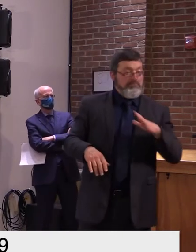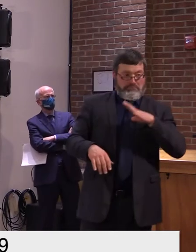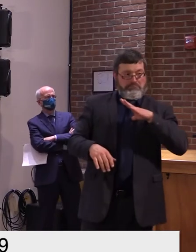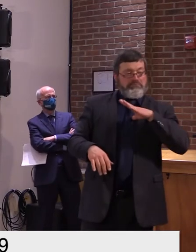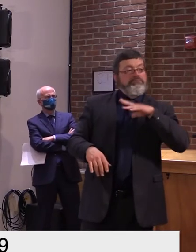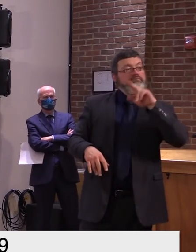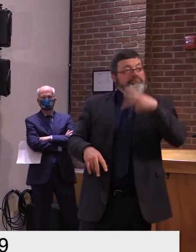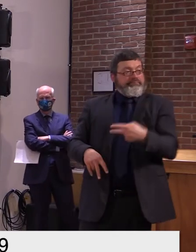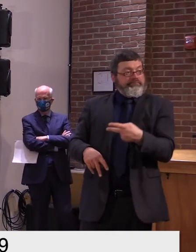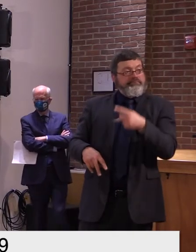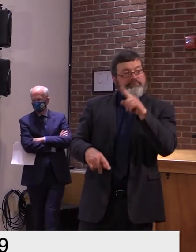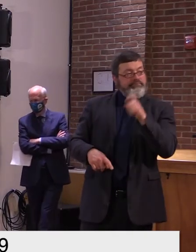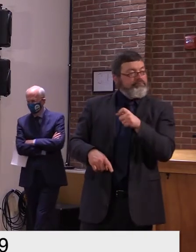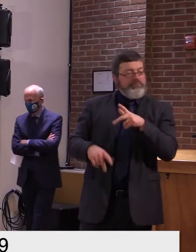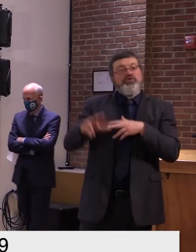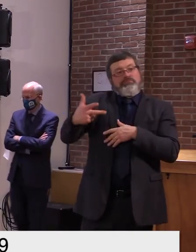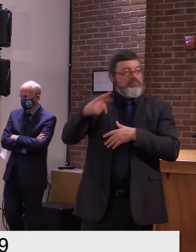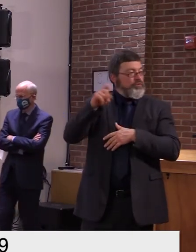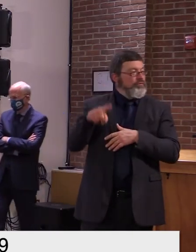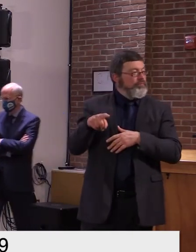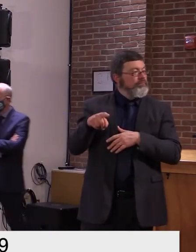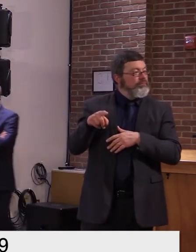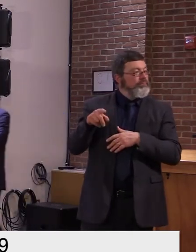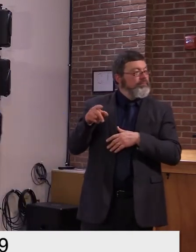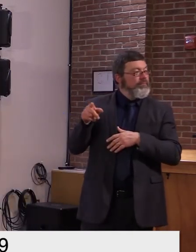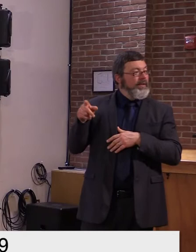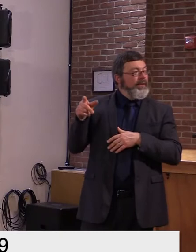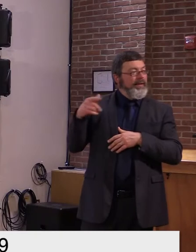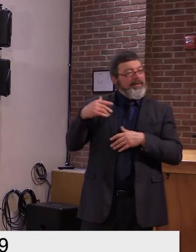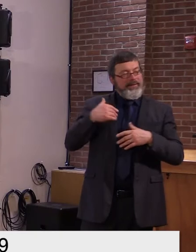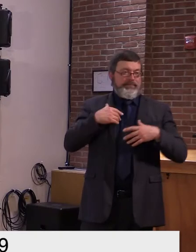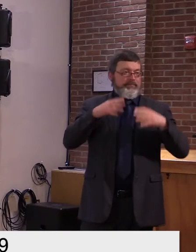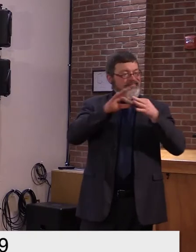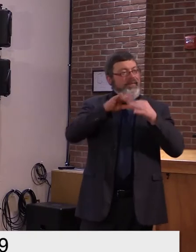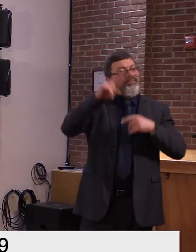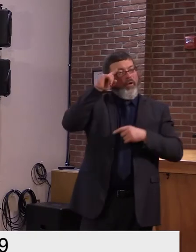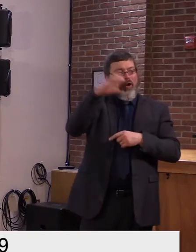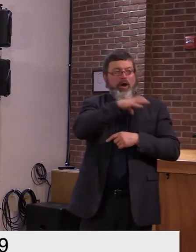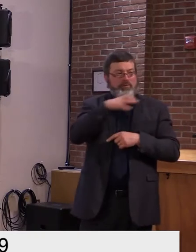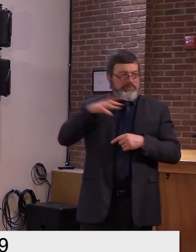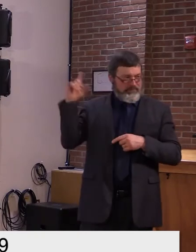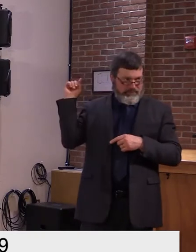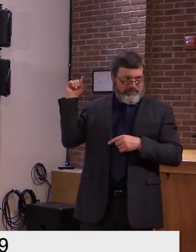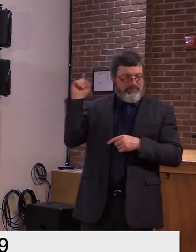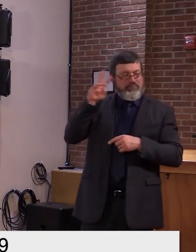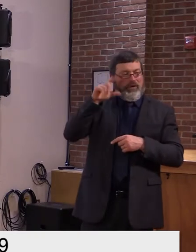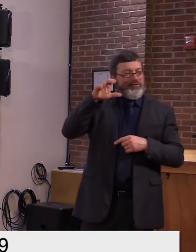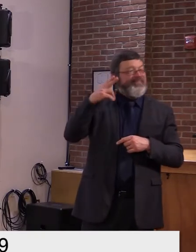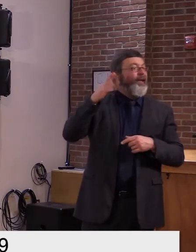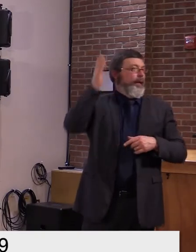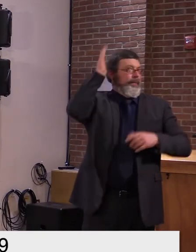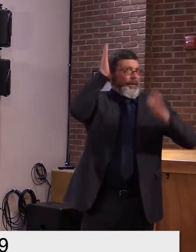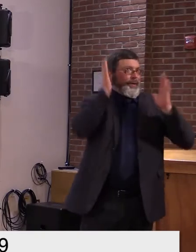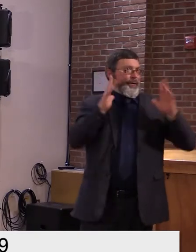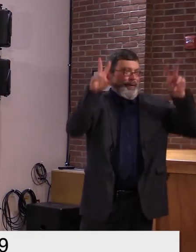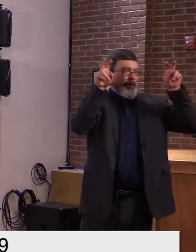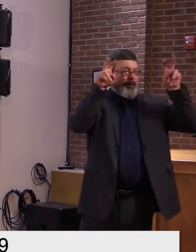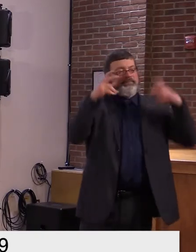Speaker in waiting, Welch. You mentioned some. It's just a rumor, Andrew. It's just a rumor.